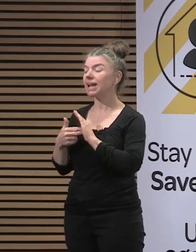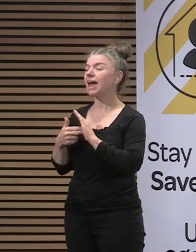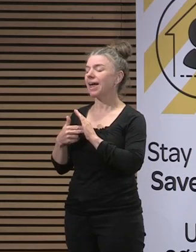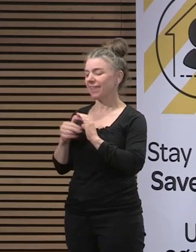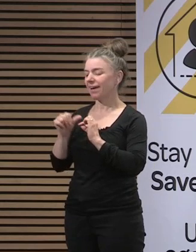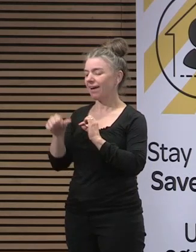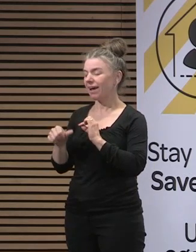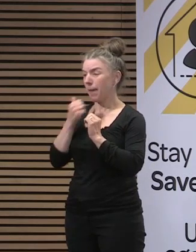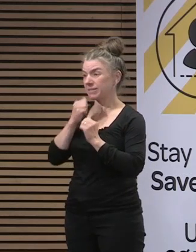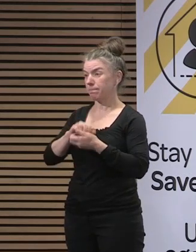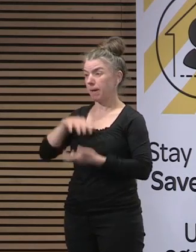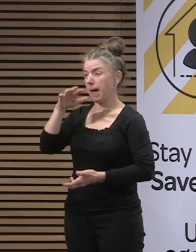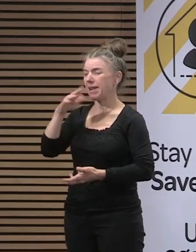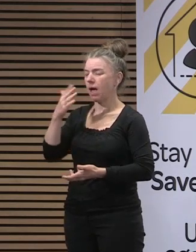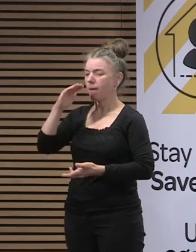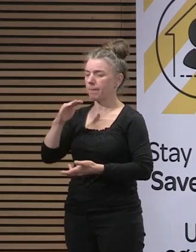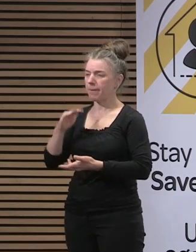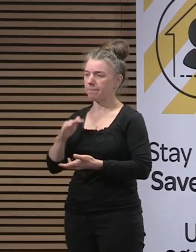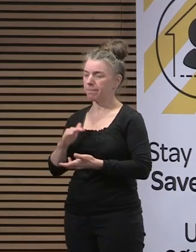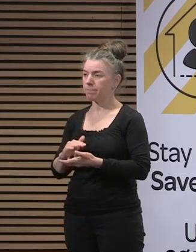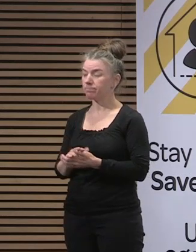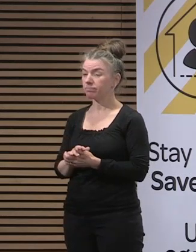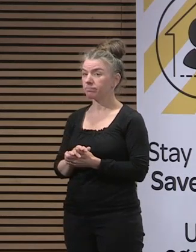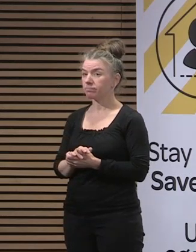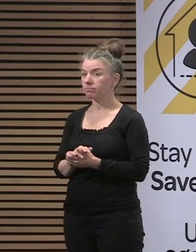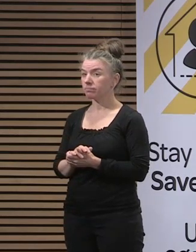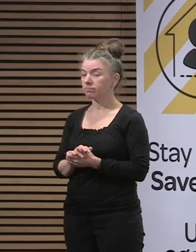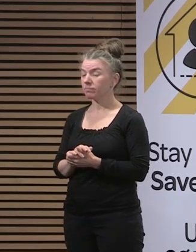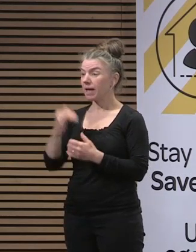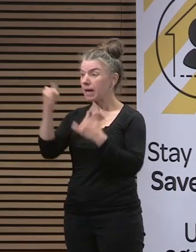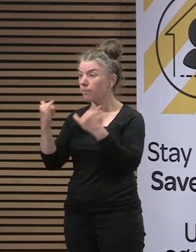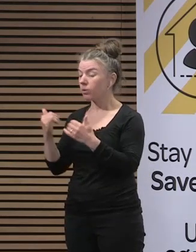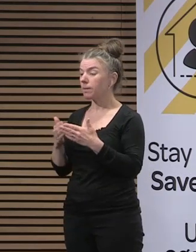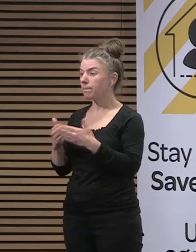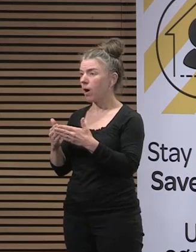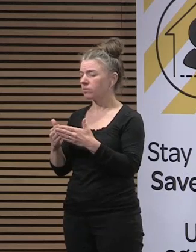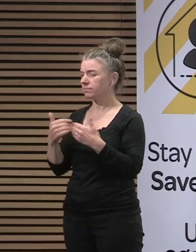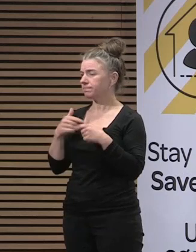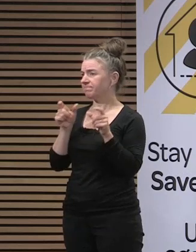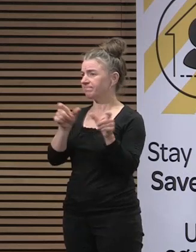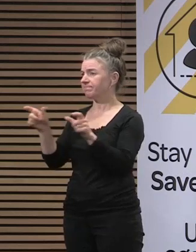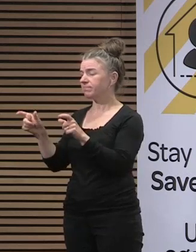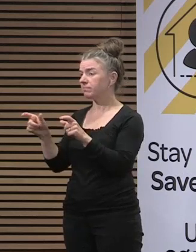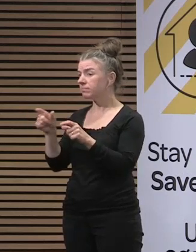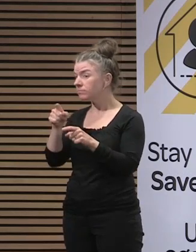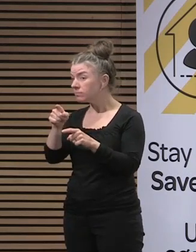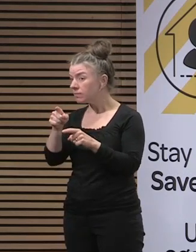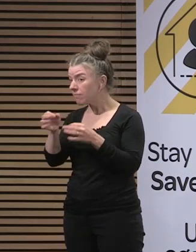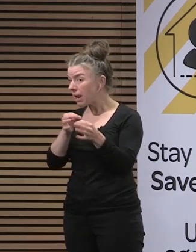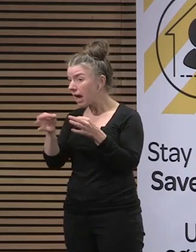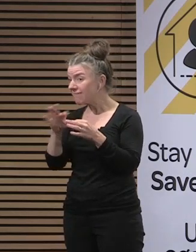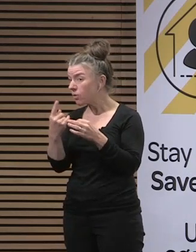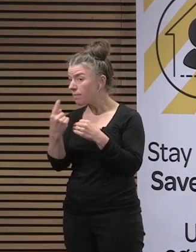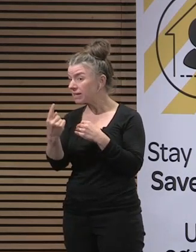recall, we have stepped up the requirements at the border, and anyone who is symptomatic or does not have an adequate self-isolation plan are